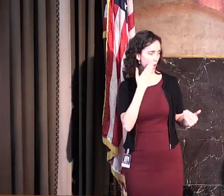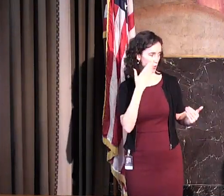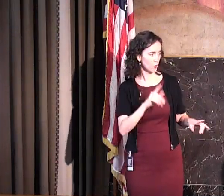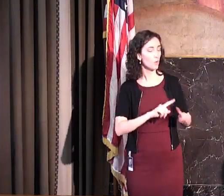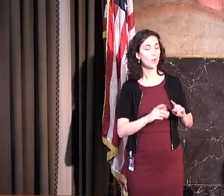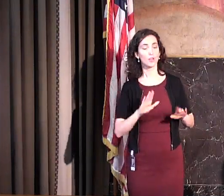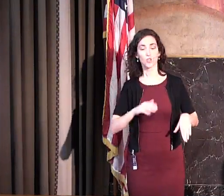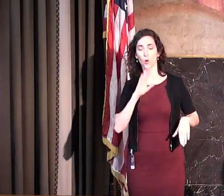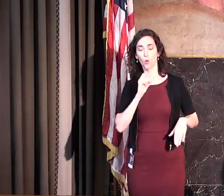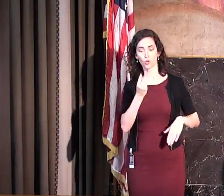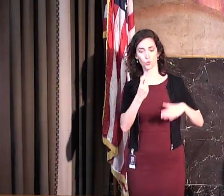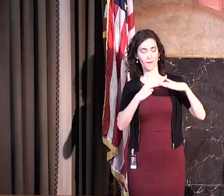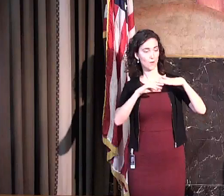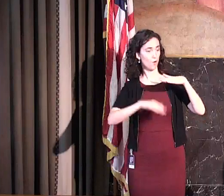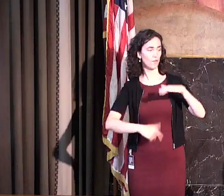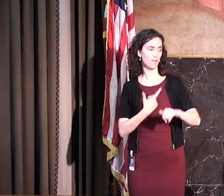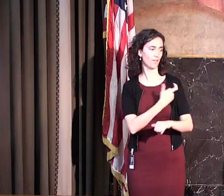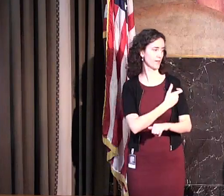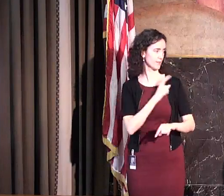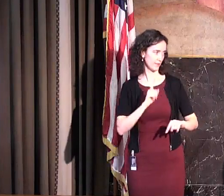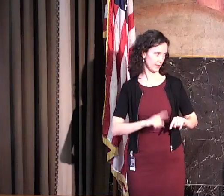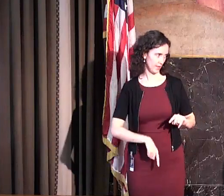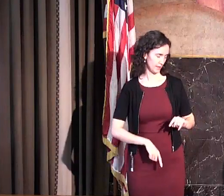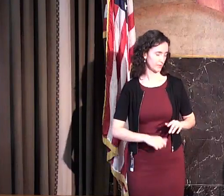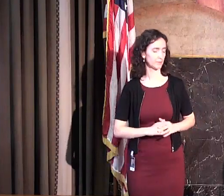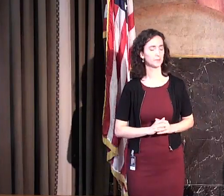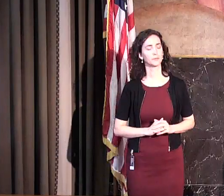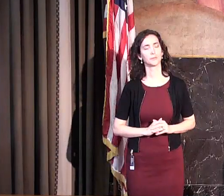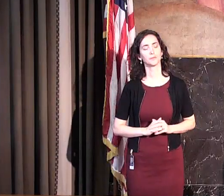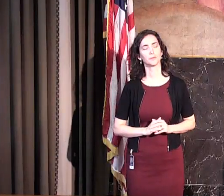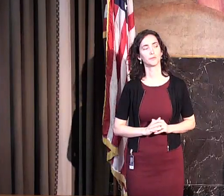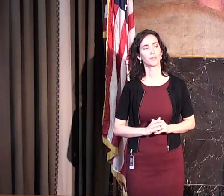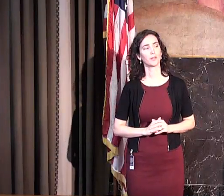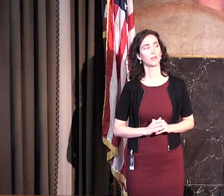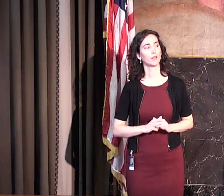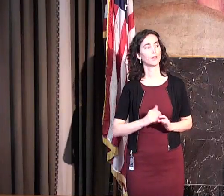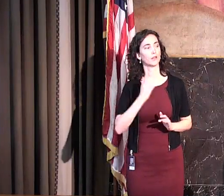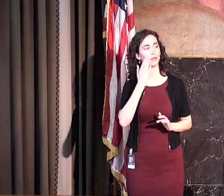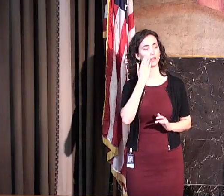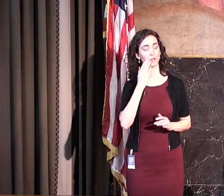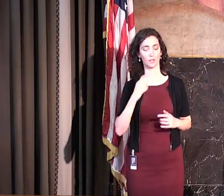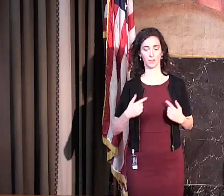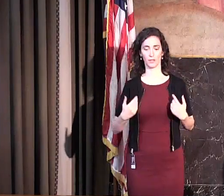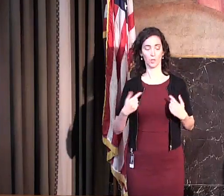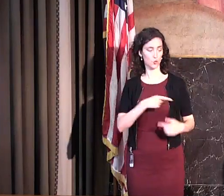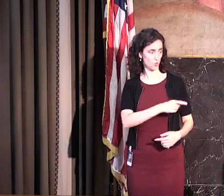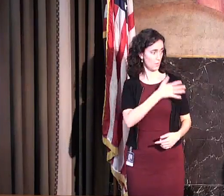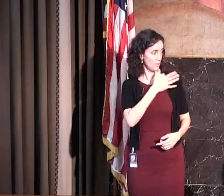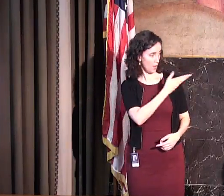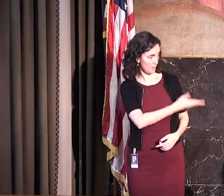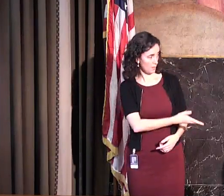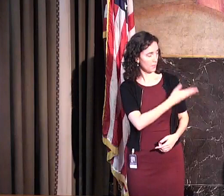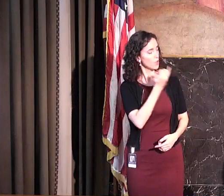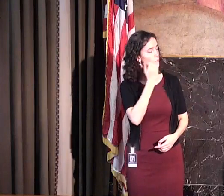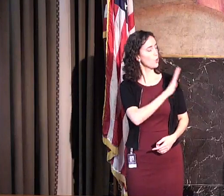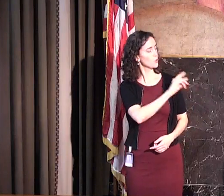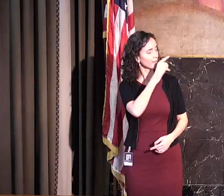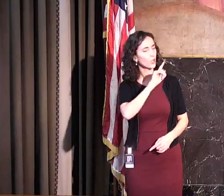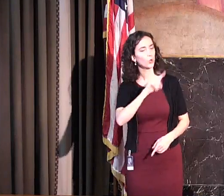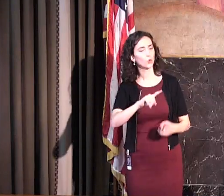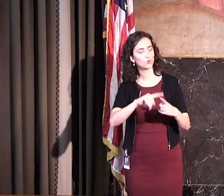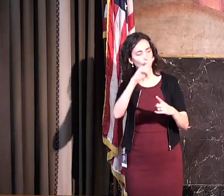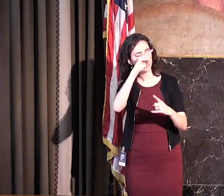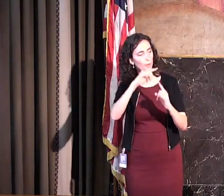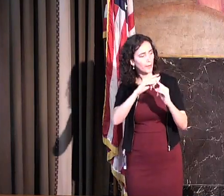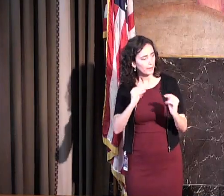under can't get vaccinated. If, as a parent, if your kid's in summer camp or, you know, in a